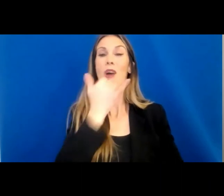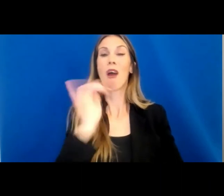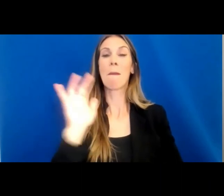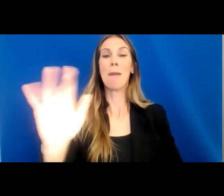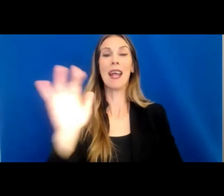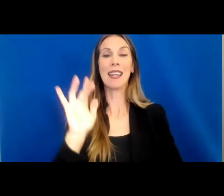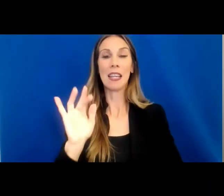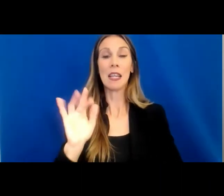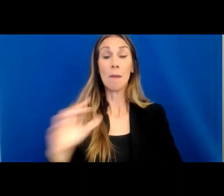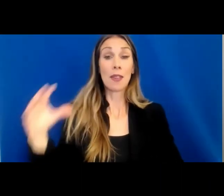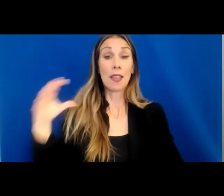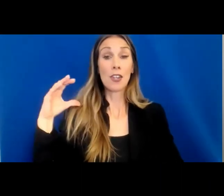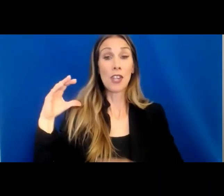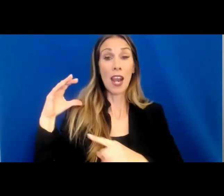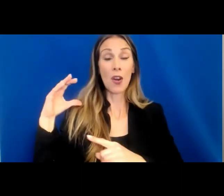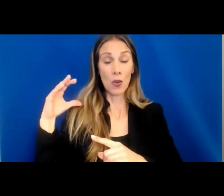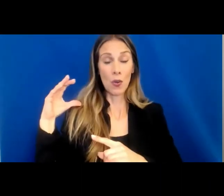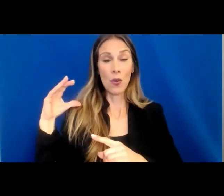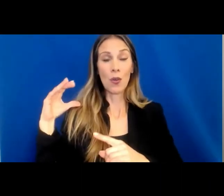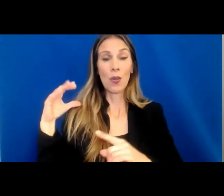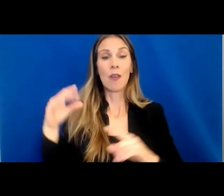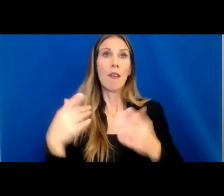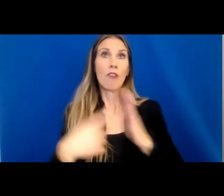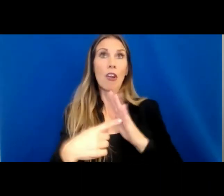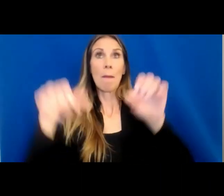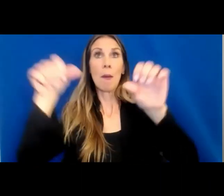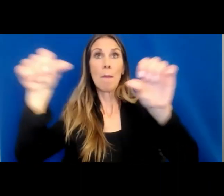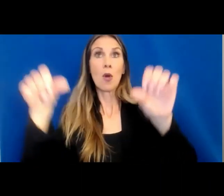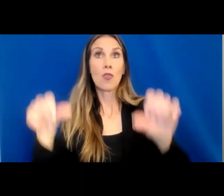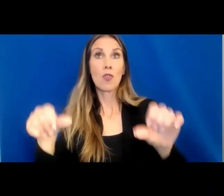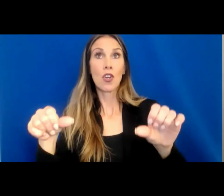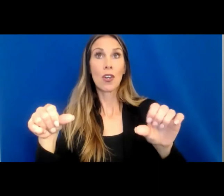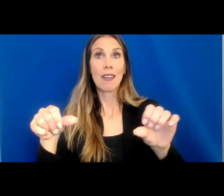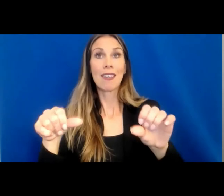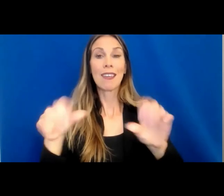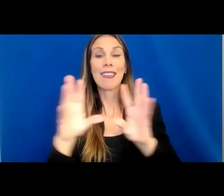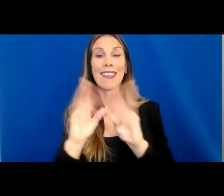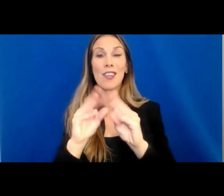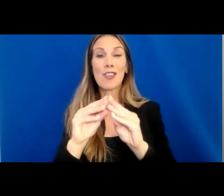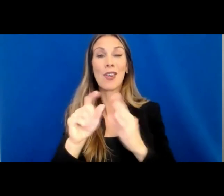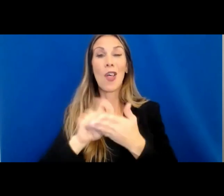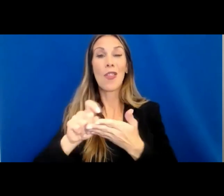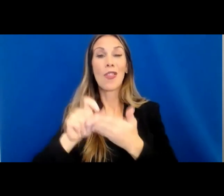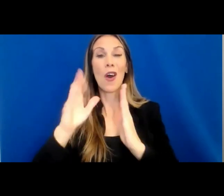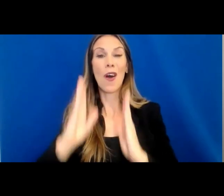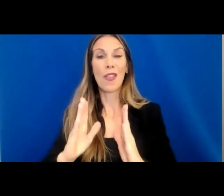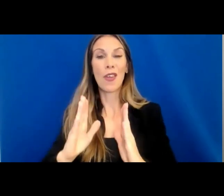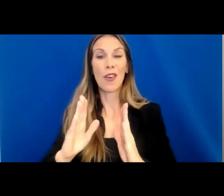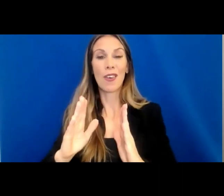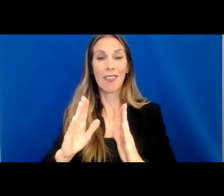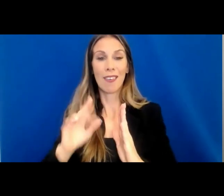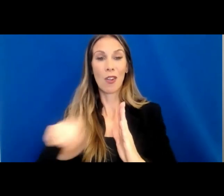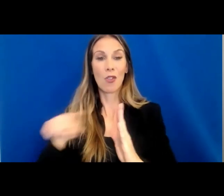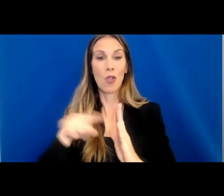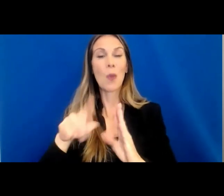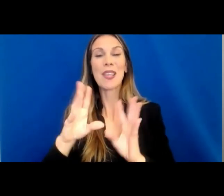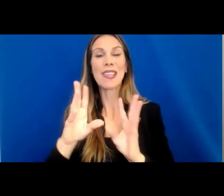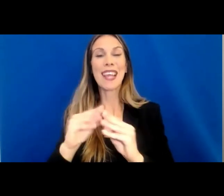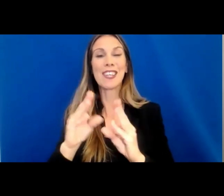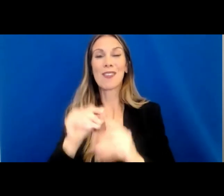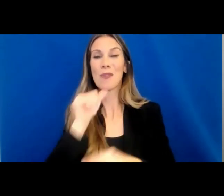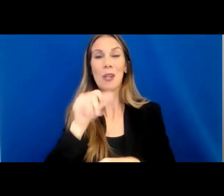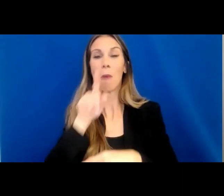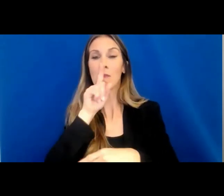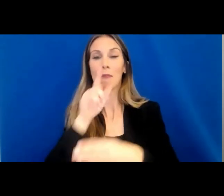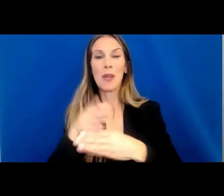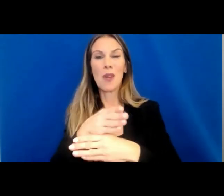session, in the case of the poster session, it would be the authors, since those sessions aren't shared, but